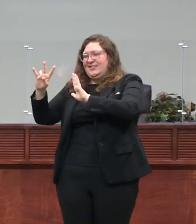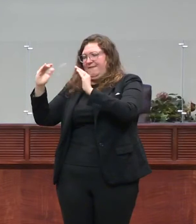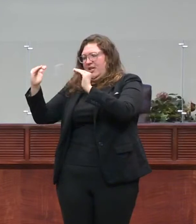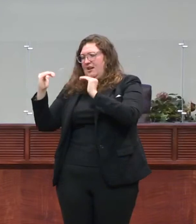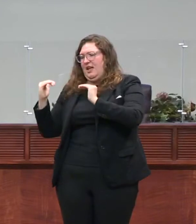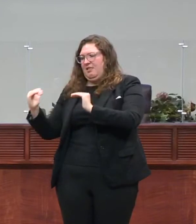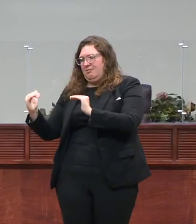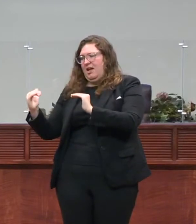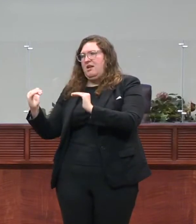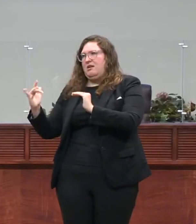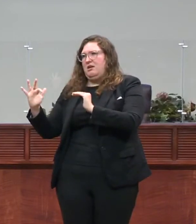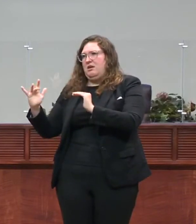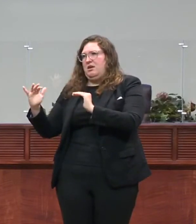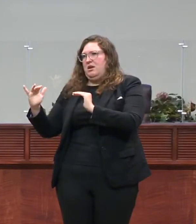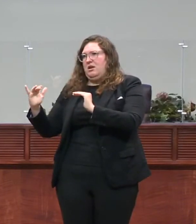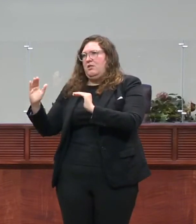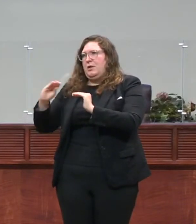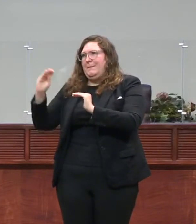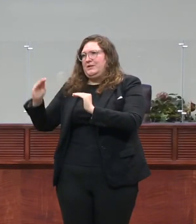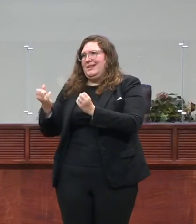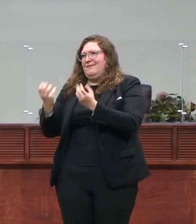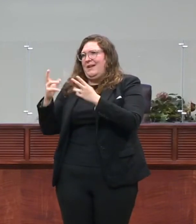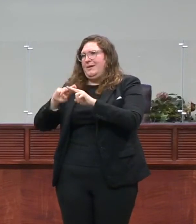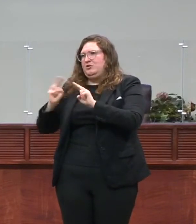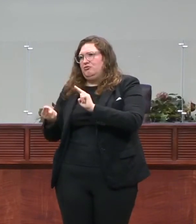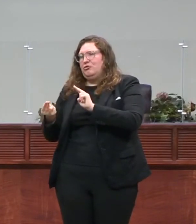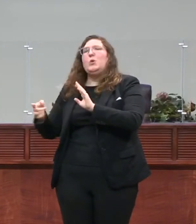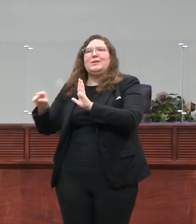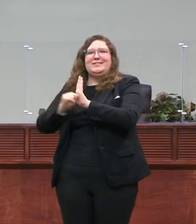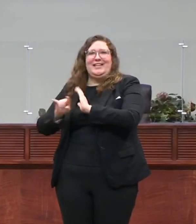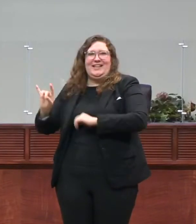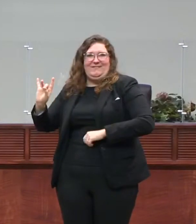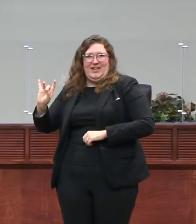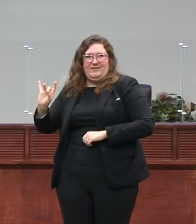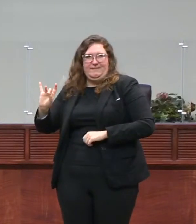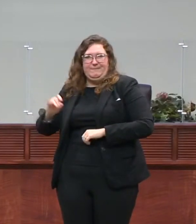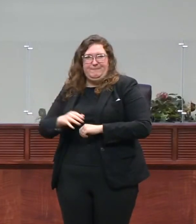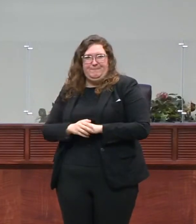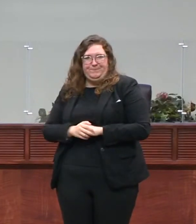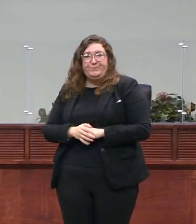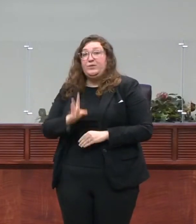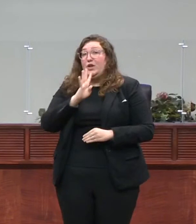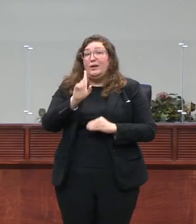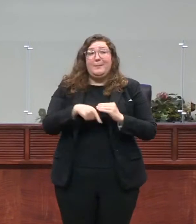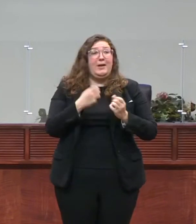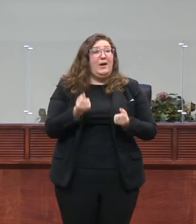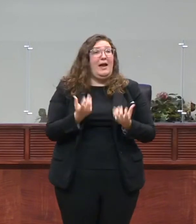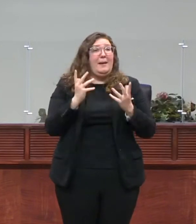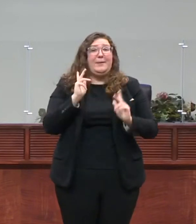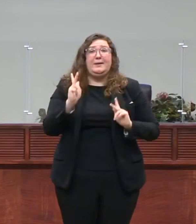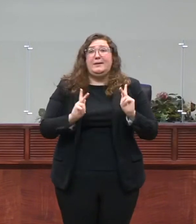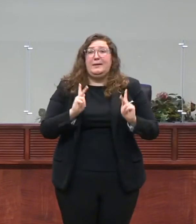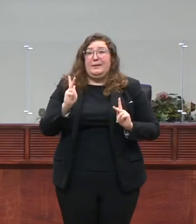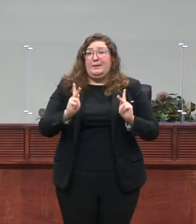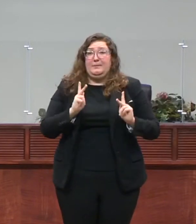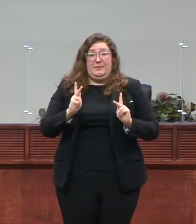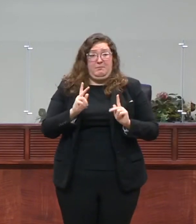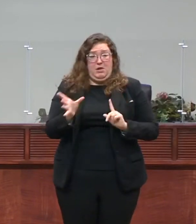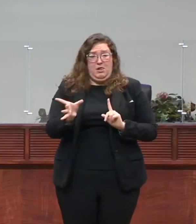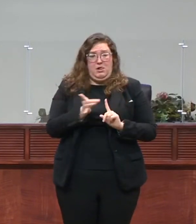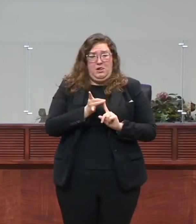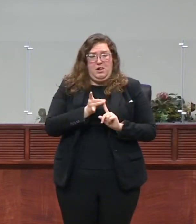the negative growth was -8. With regard to positivity rate, the highest we got